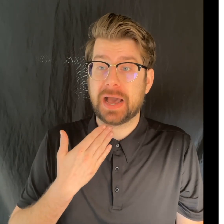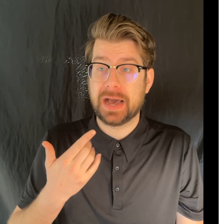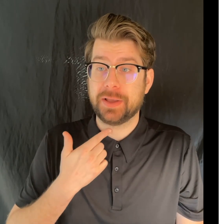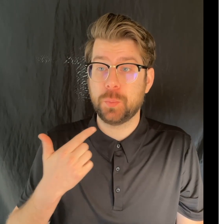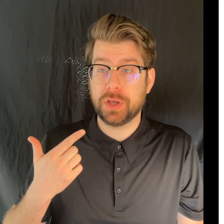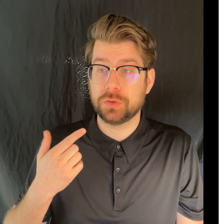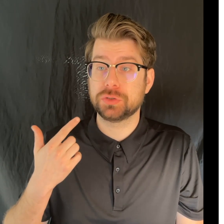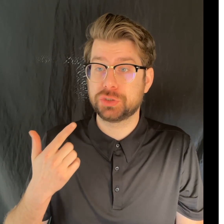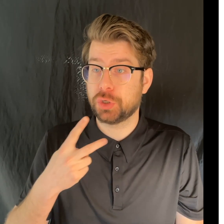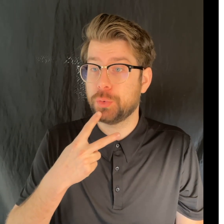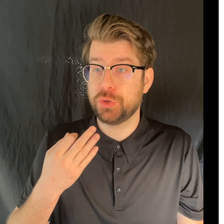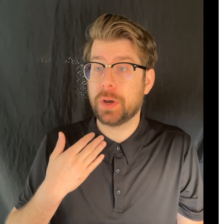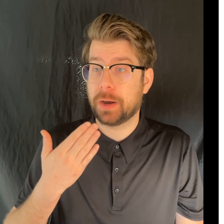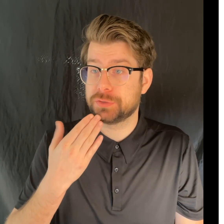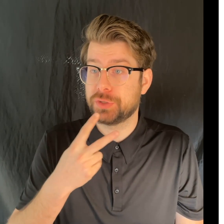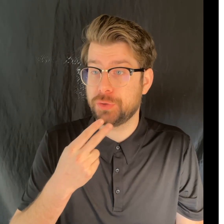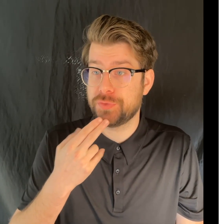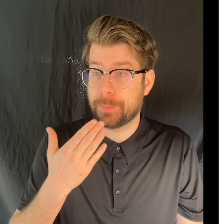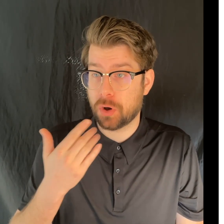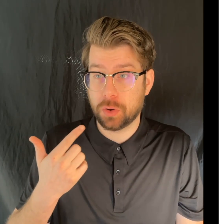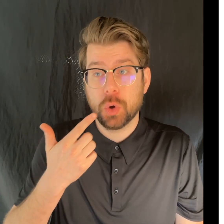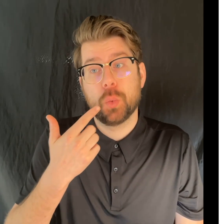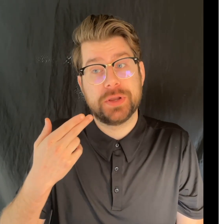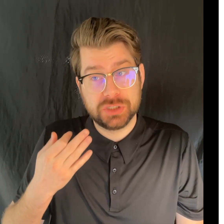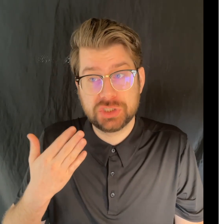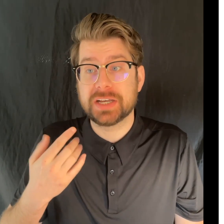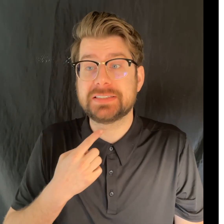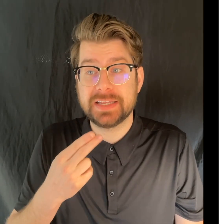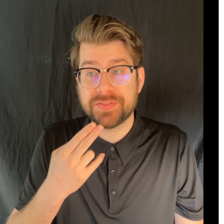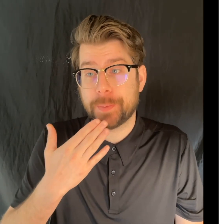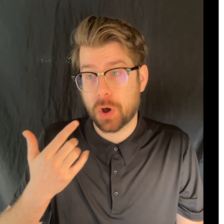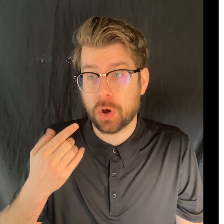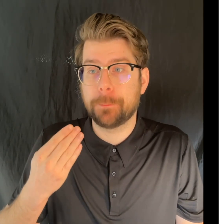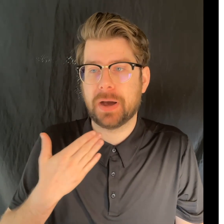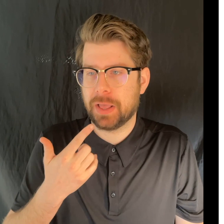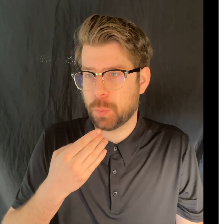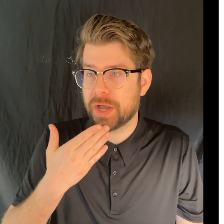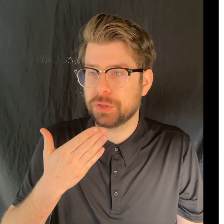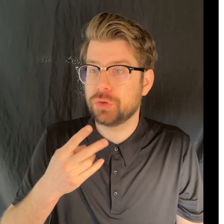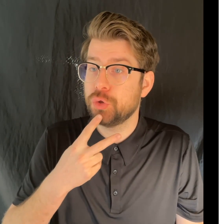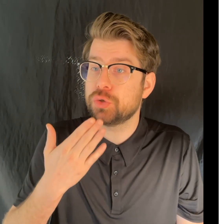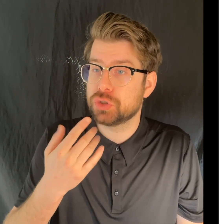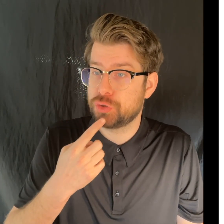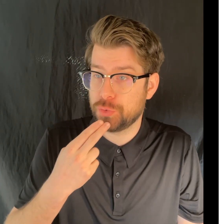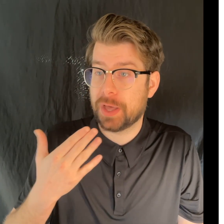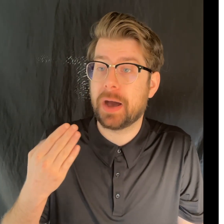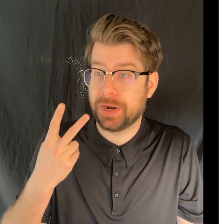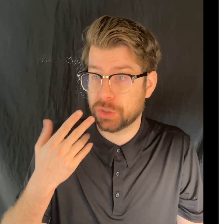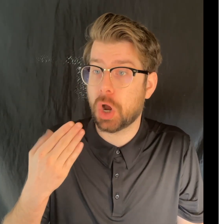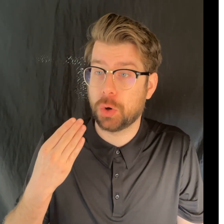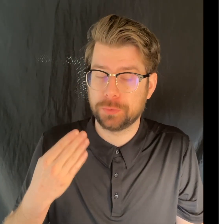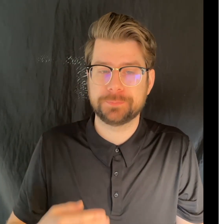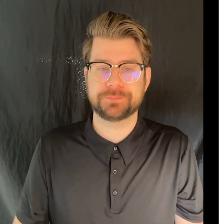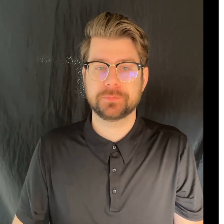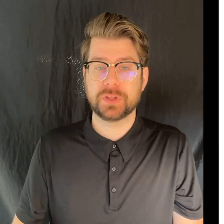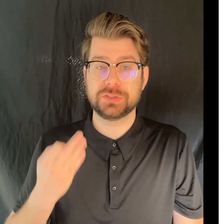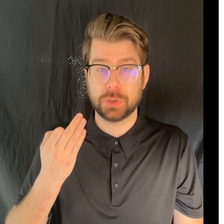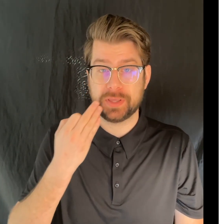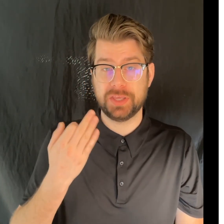I will show you how to cue them all. We just did them all, but I want you to do them on your own. So here